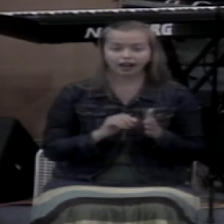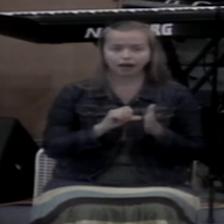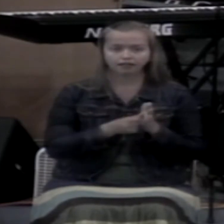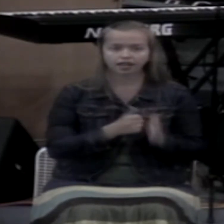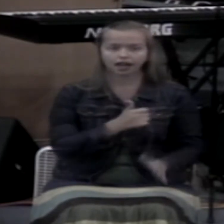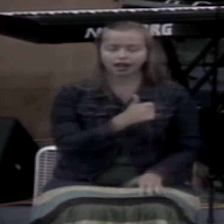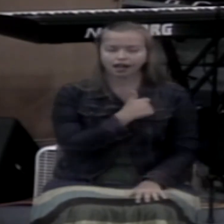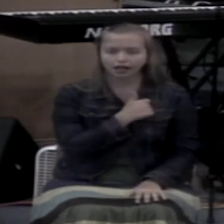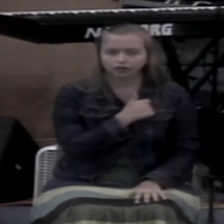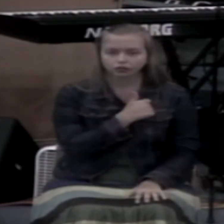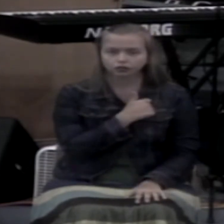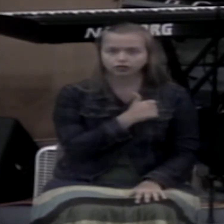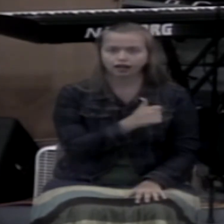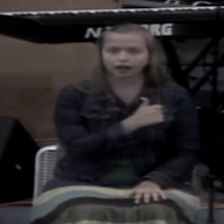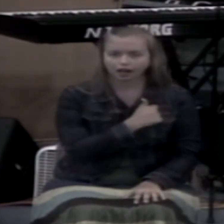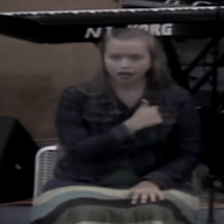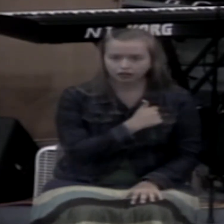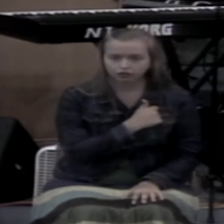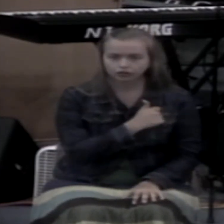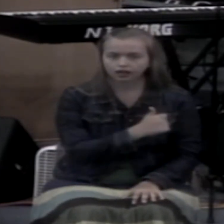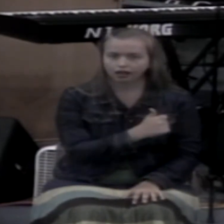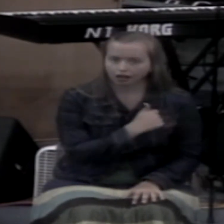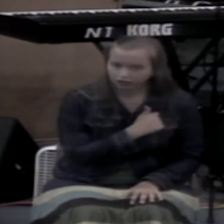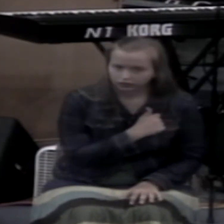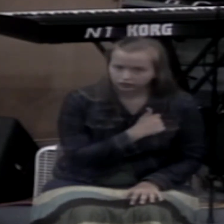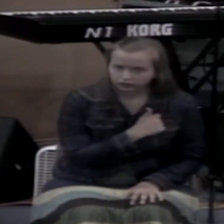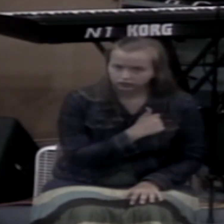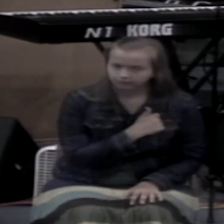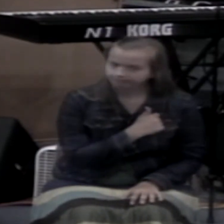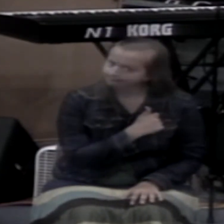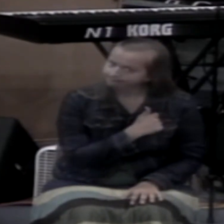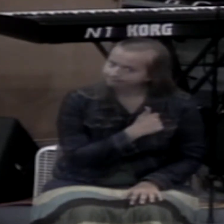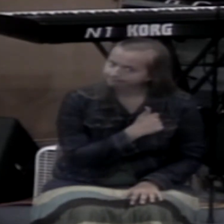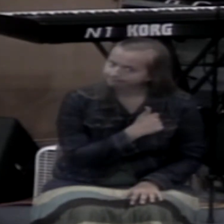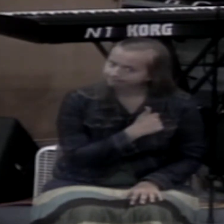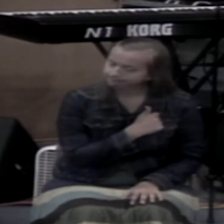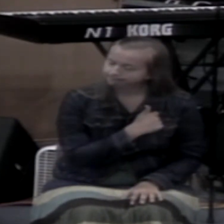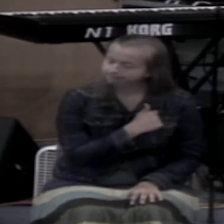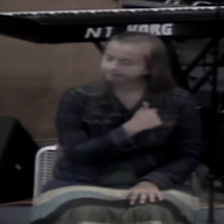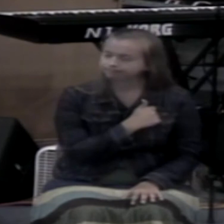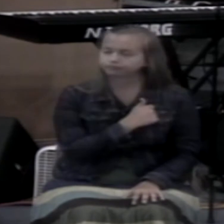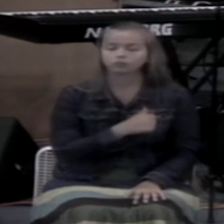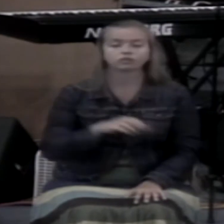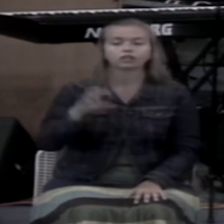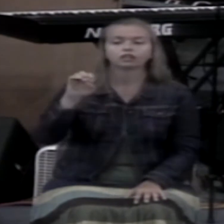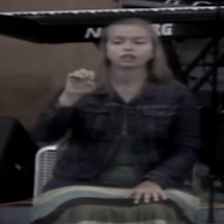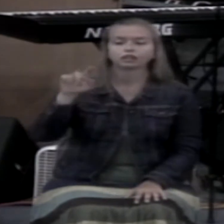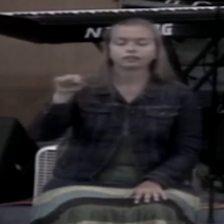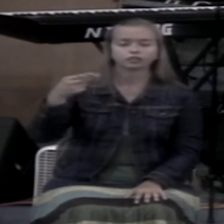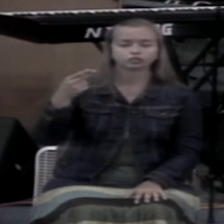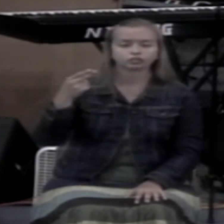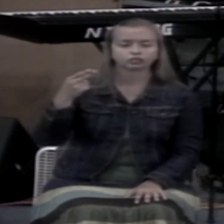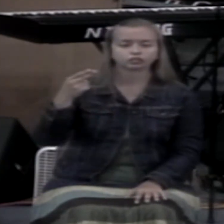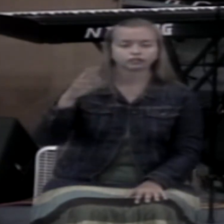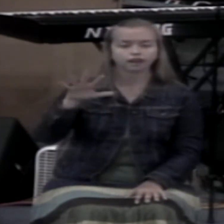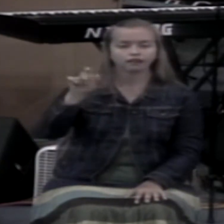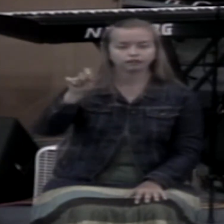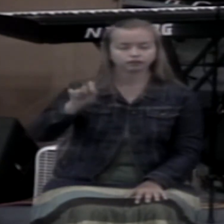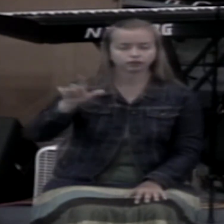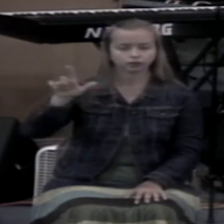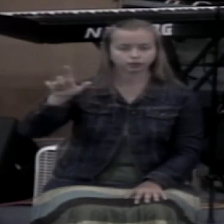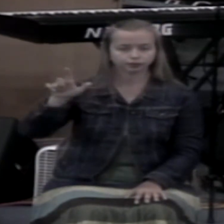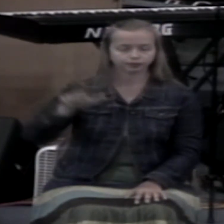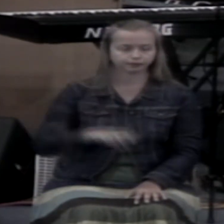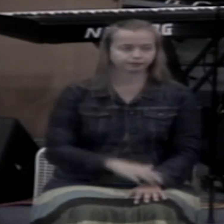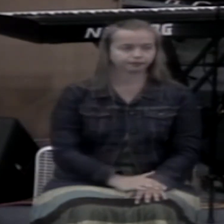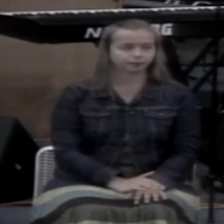Ephesians 5:21, the Bible tells us, we're talking about our relationships now with each other. Ephesians